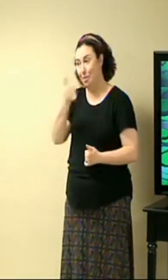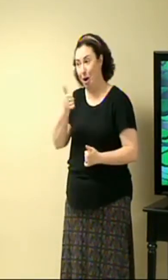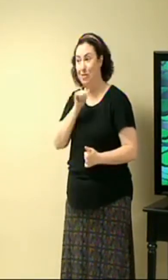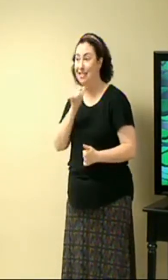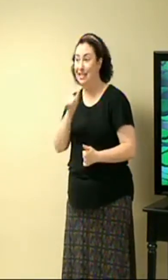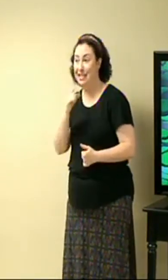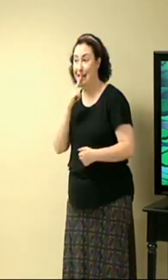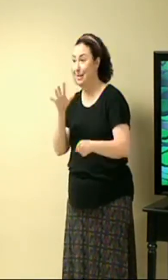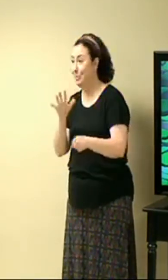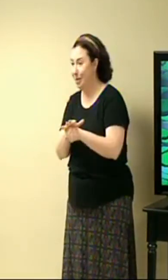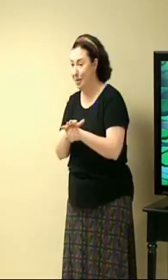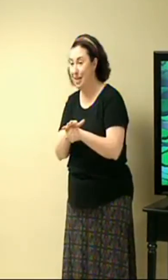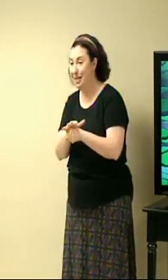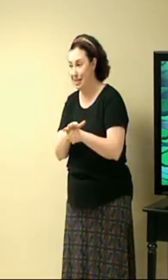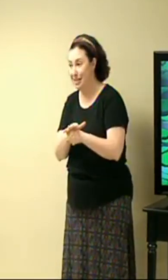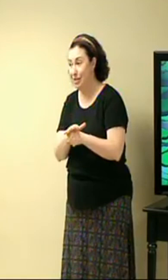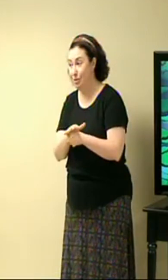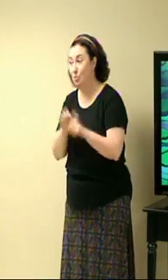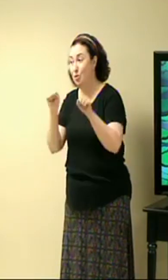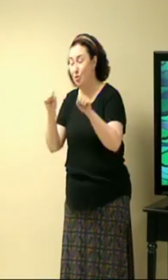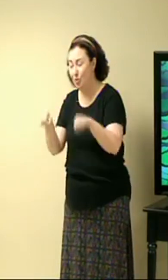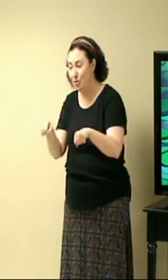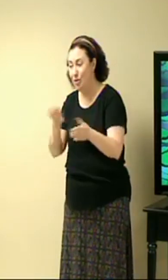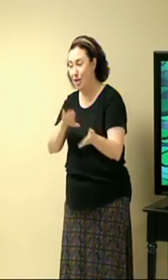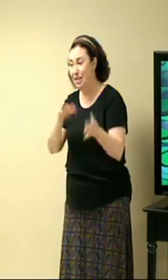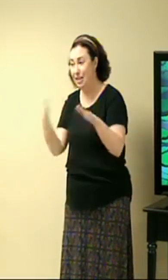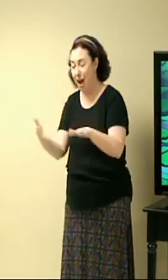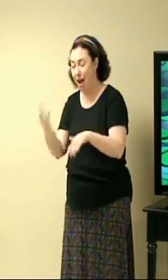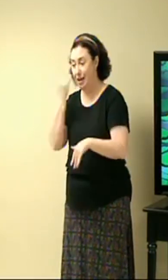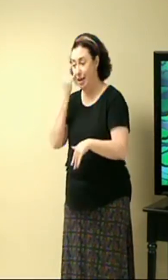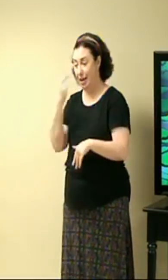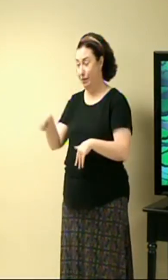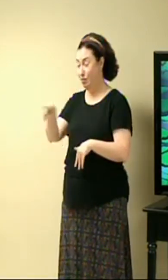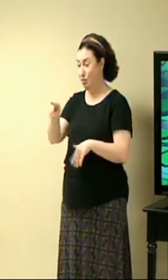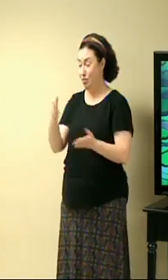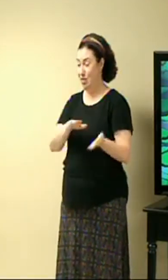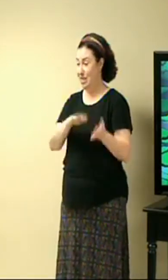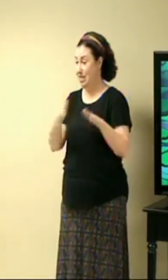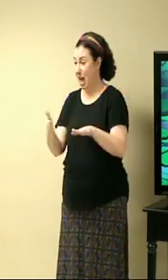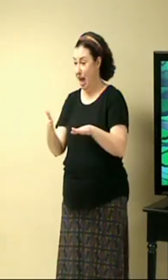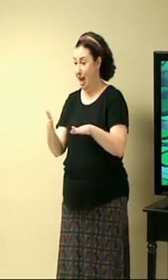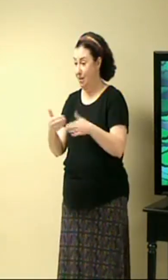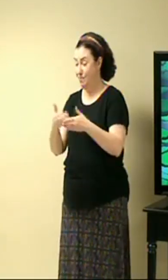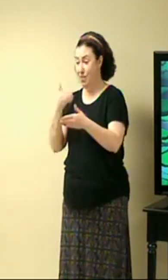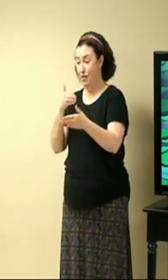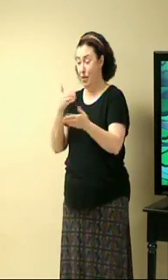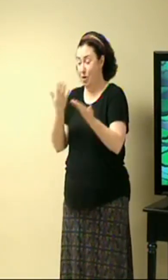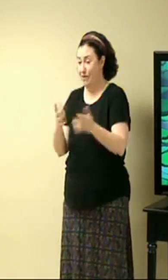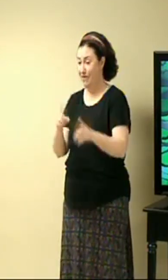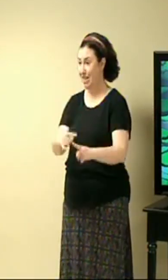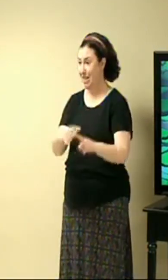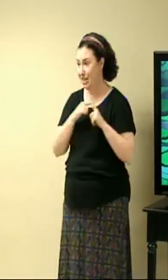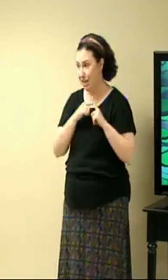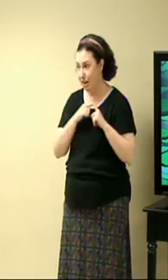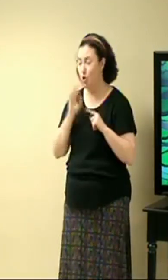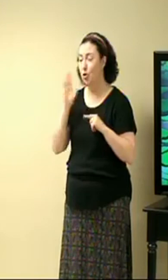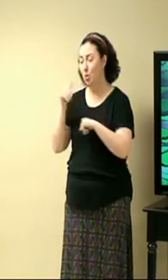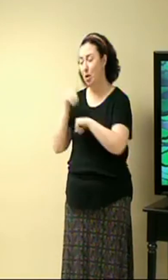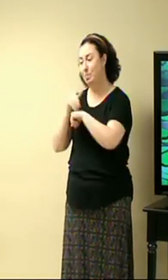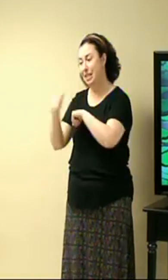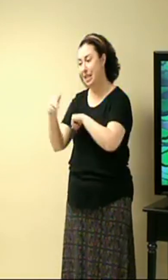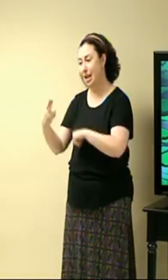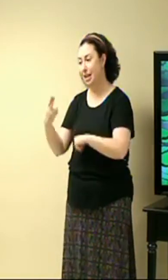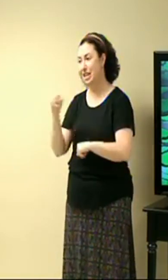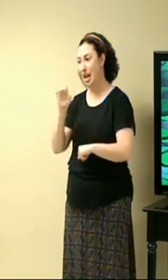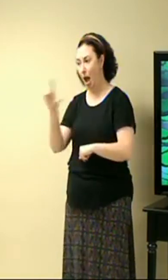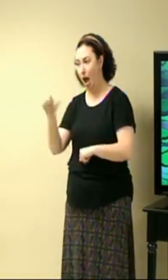die, you will spend all of eternity separated from God in eternal conscious torment in a place called hell.